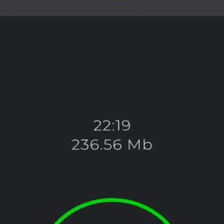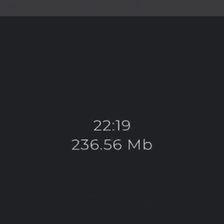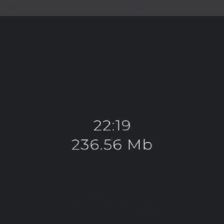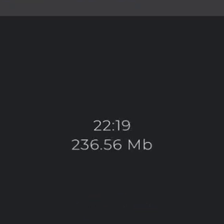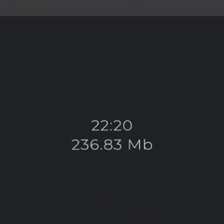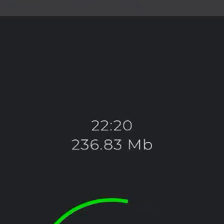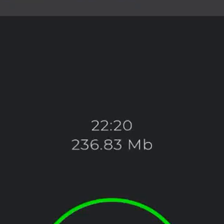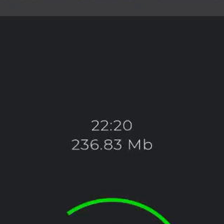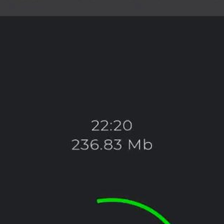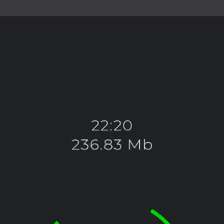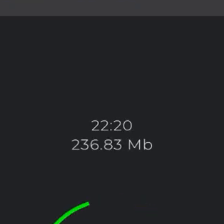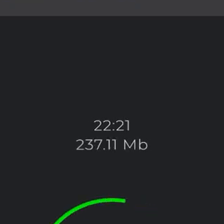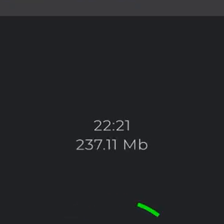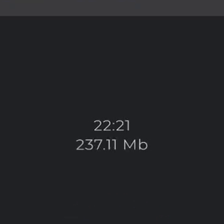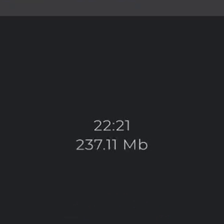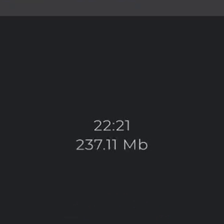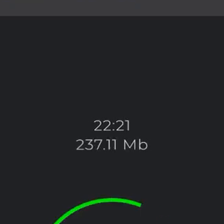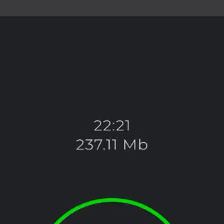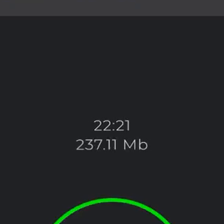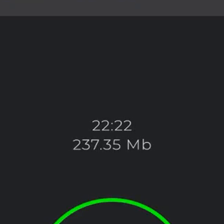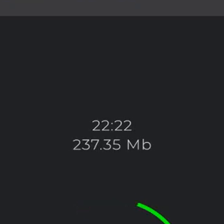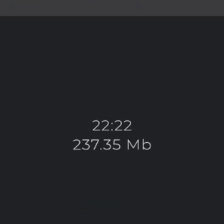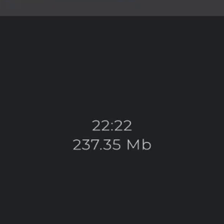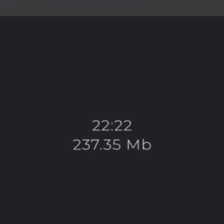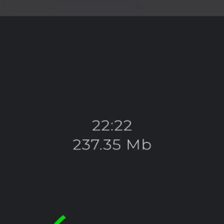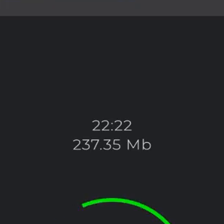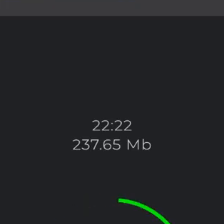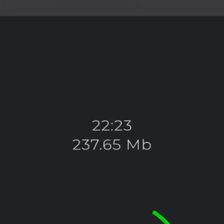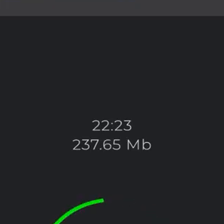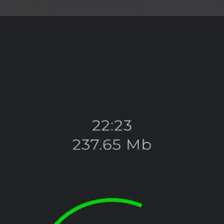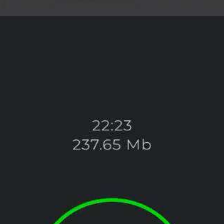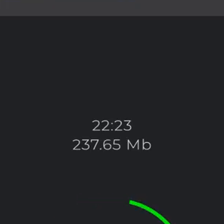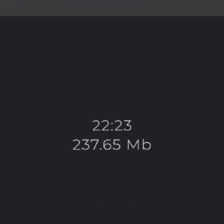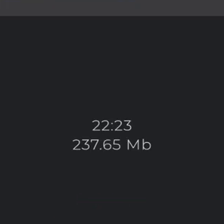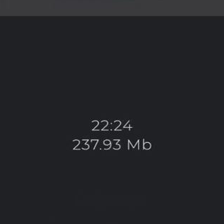who want to be a part of